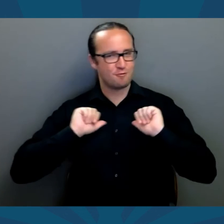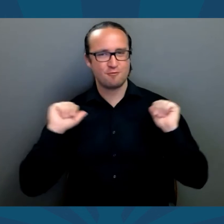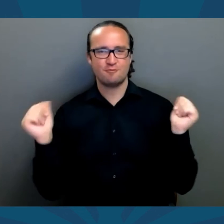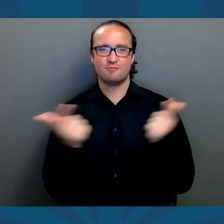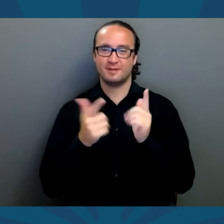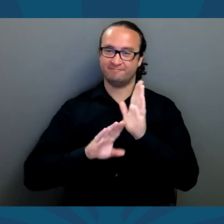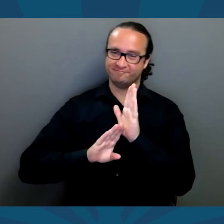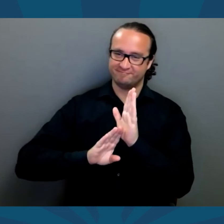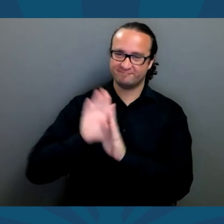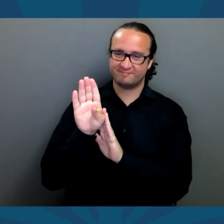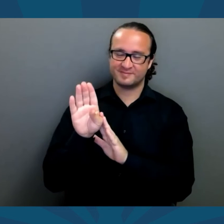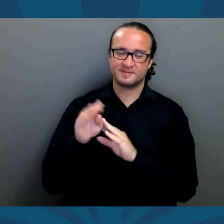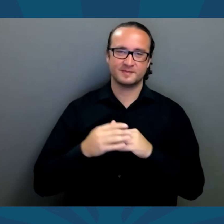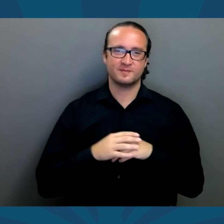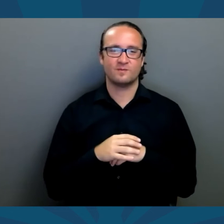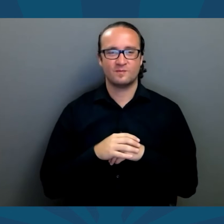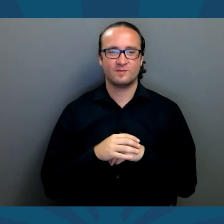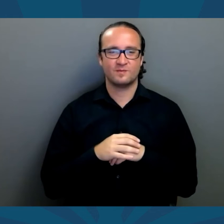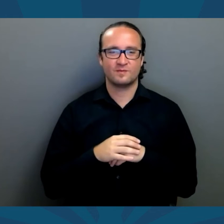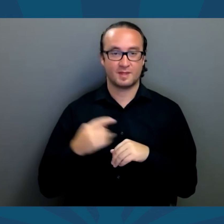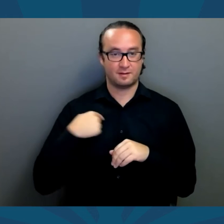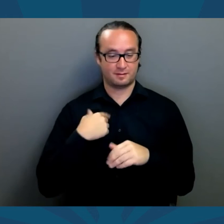and help all of us to thrive.